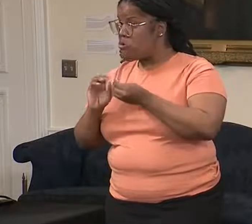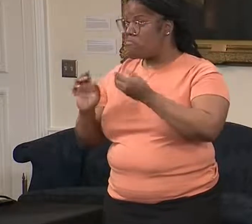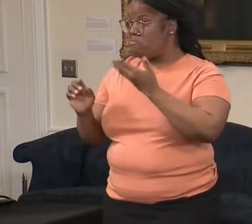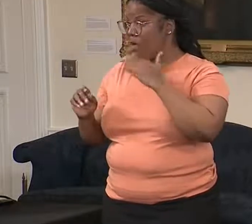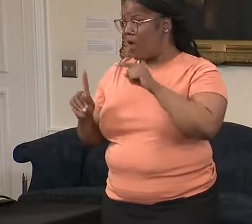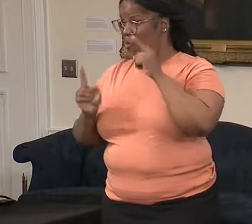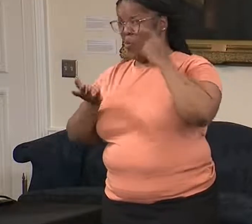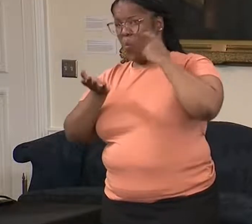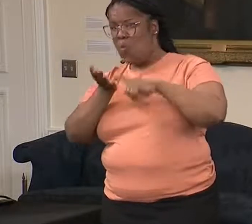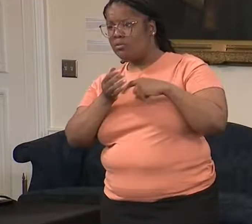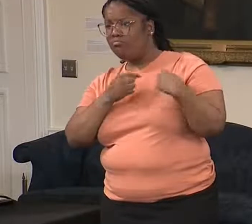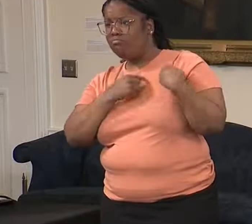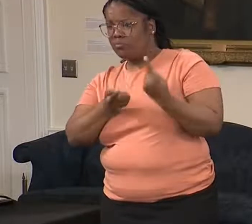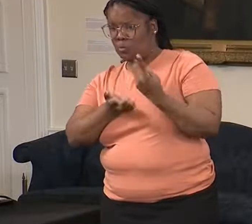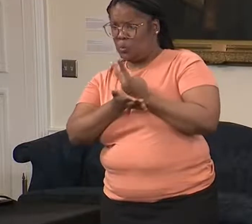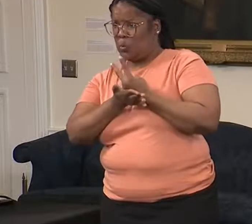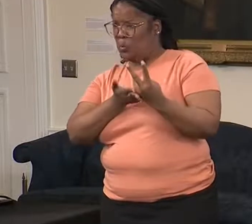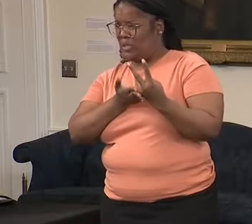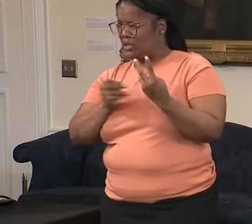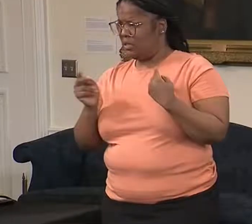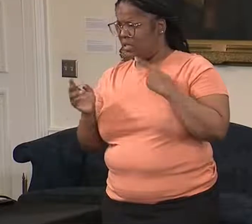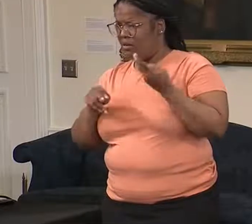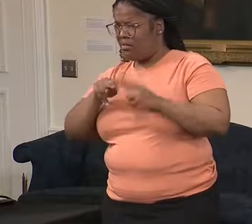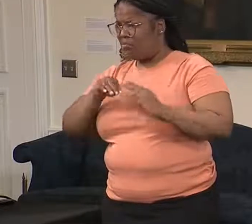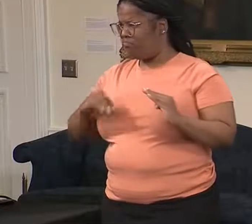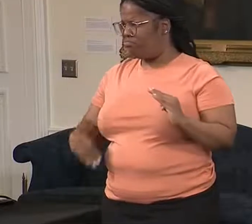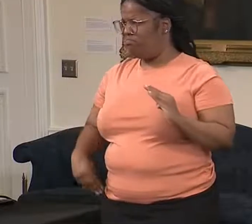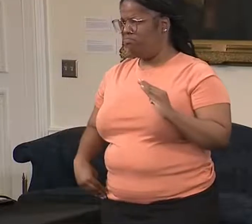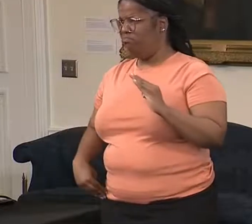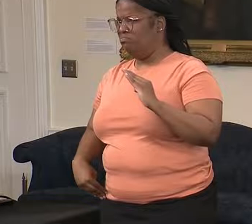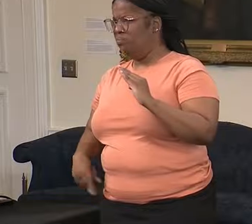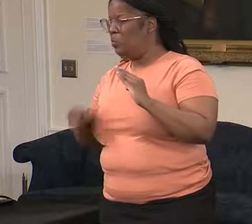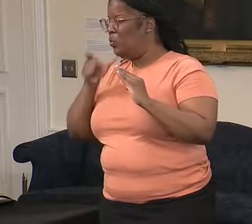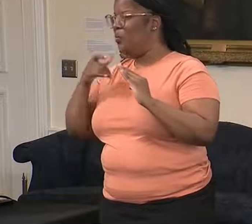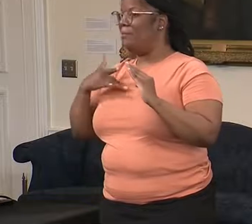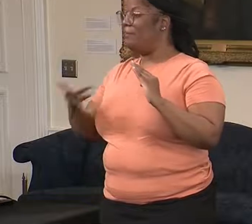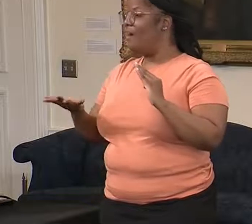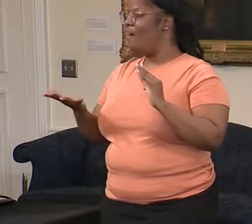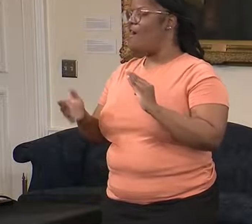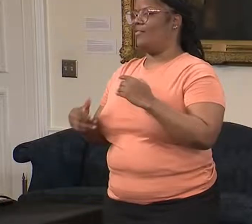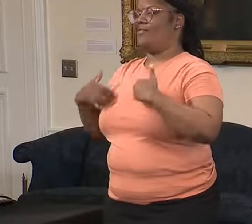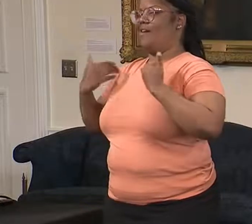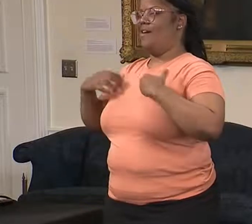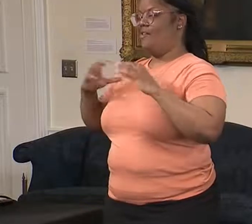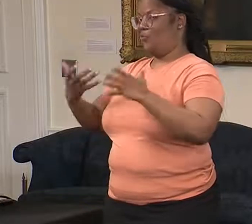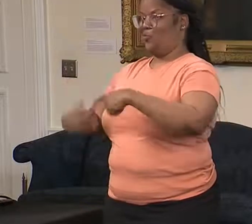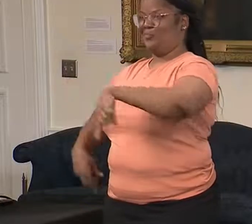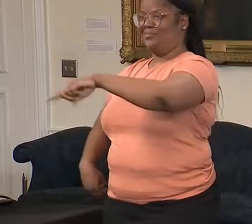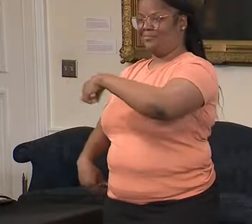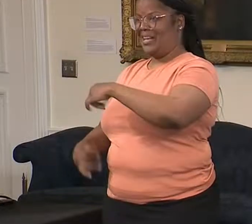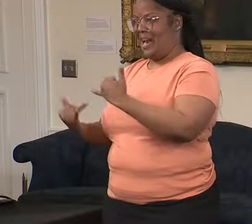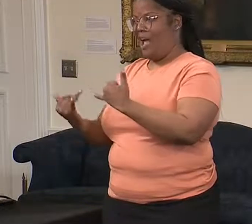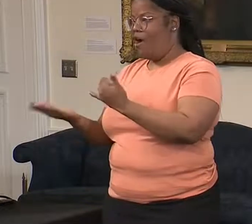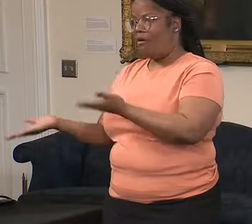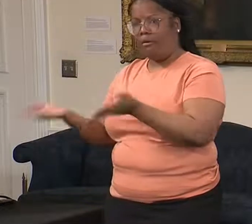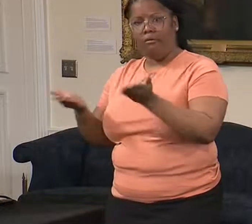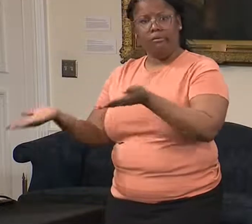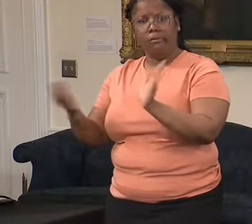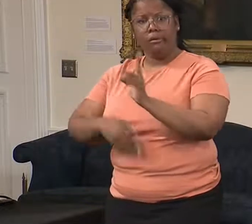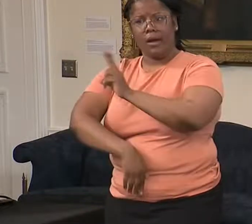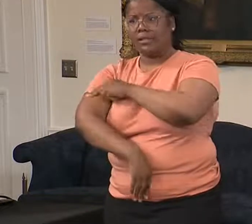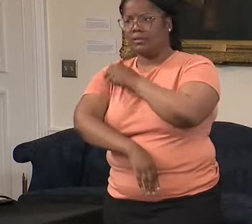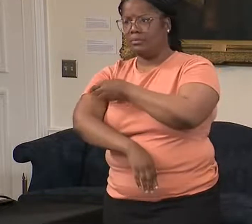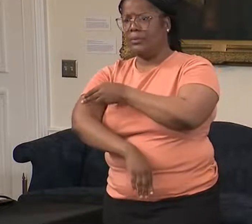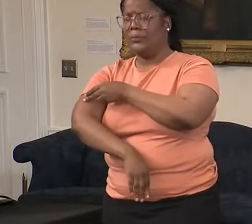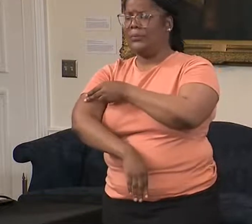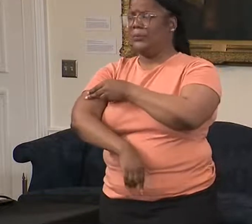slight increases. It's mostly younger people, and we're starting to see hospitalizations among people in their 20s and 30s and 40s as opposed to